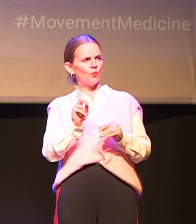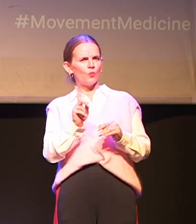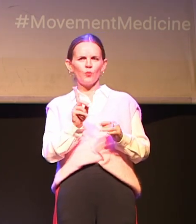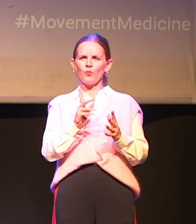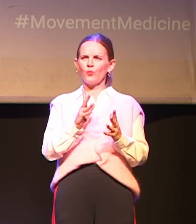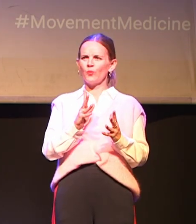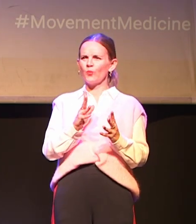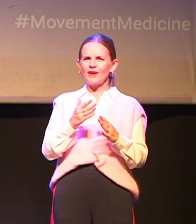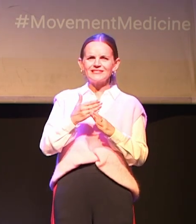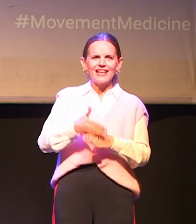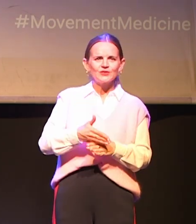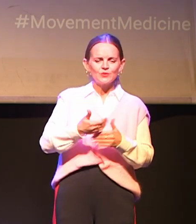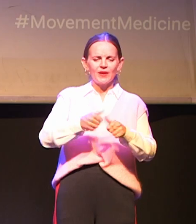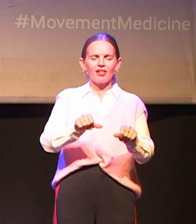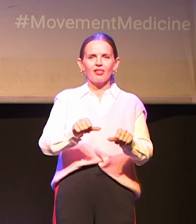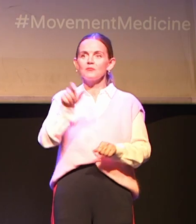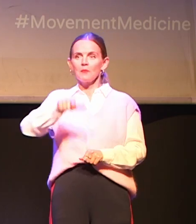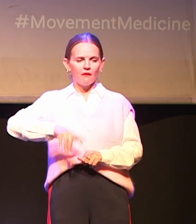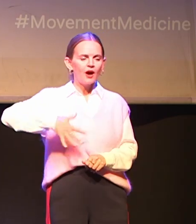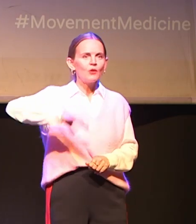ha," you know.